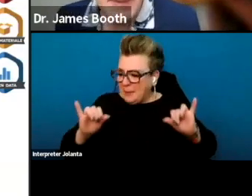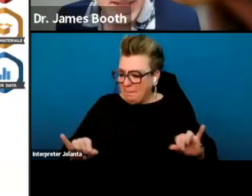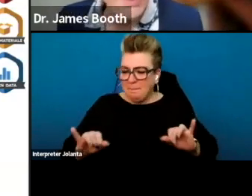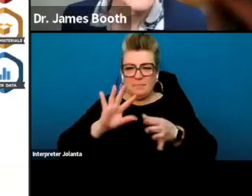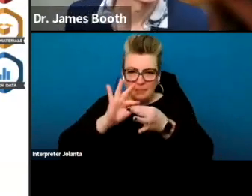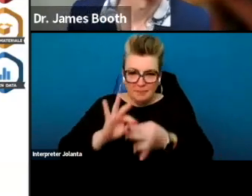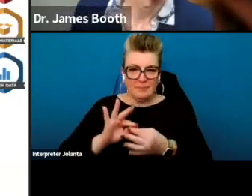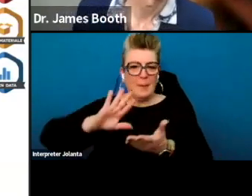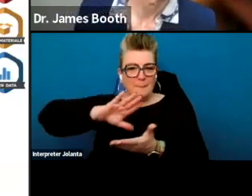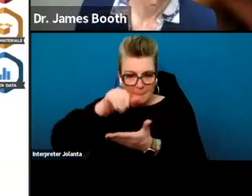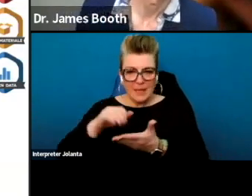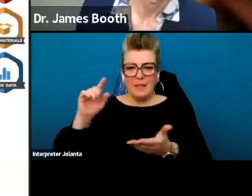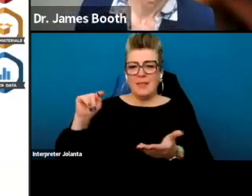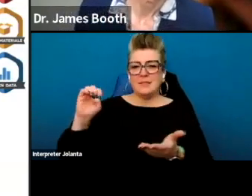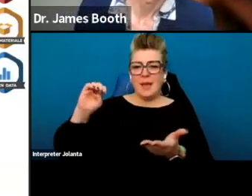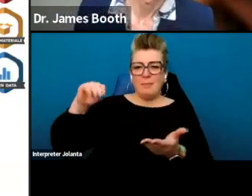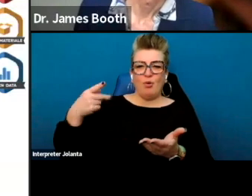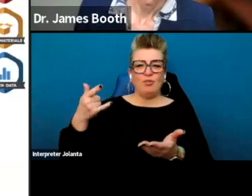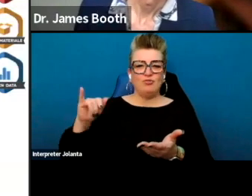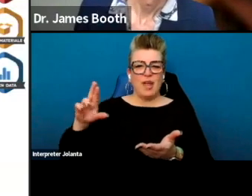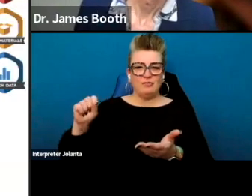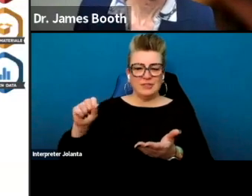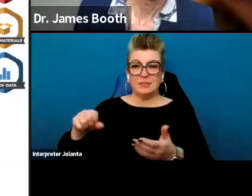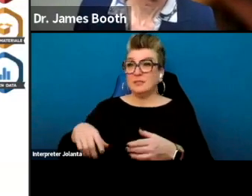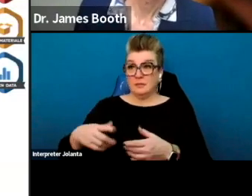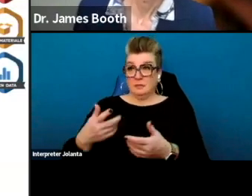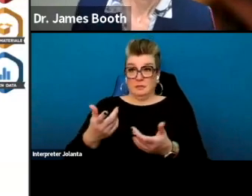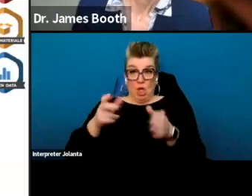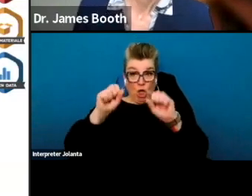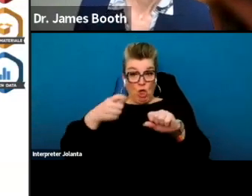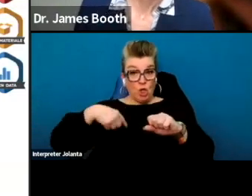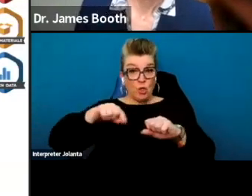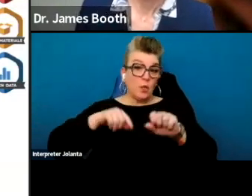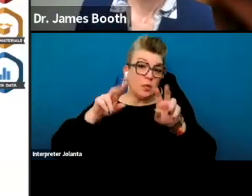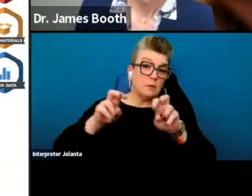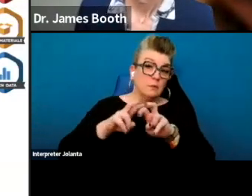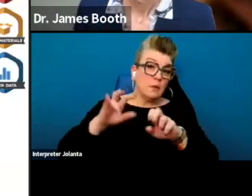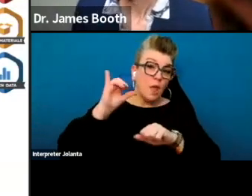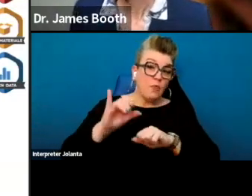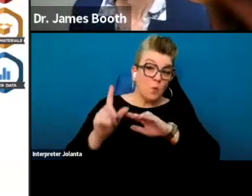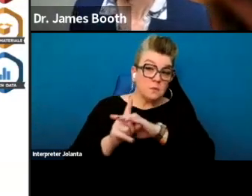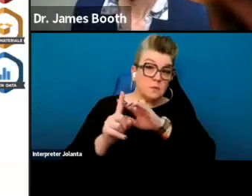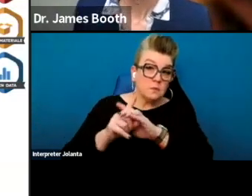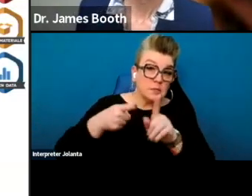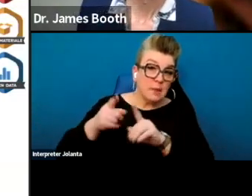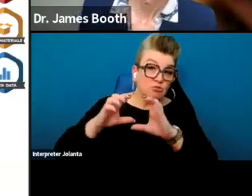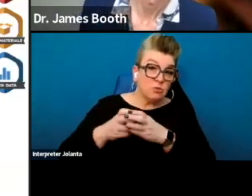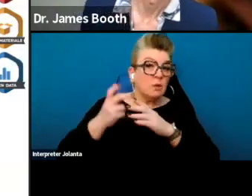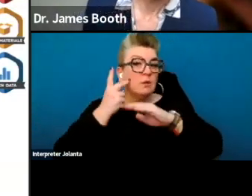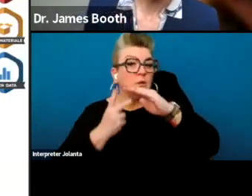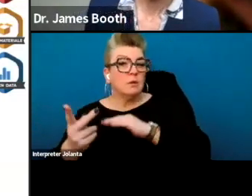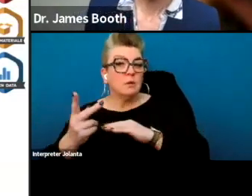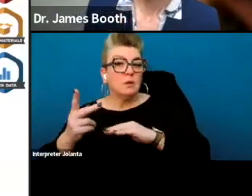the middle temporal gyrus. So we wanted to look like whether these indices of specialization predicted